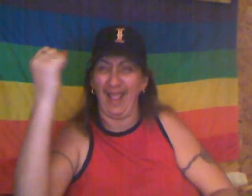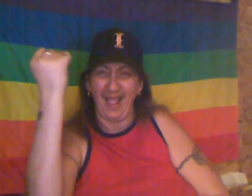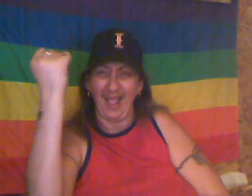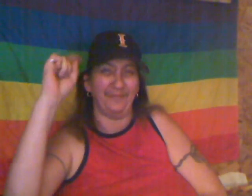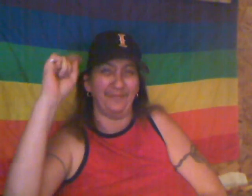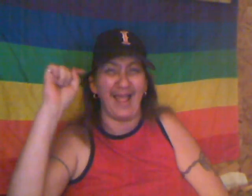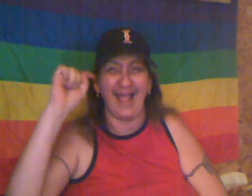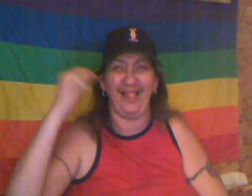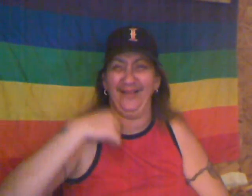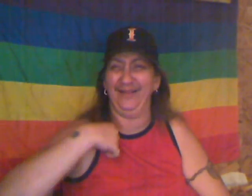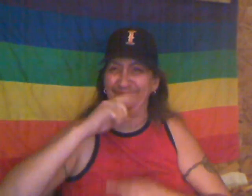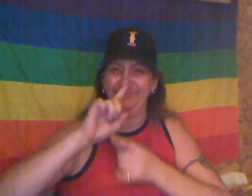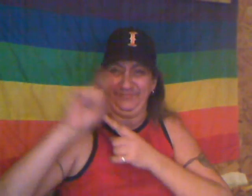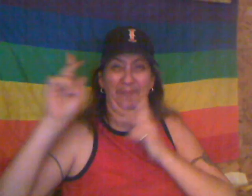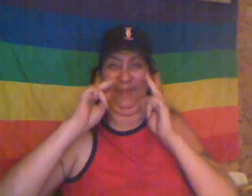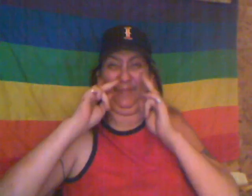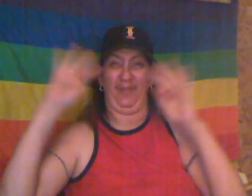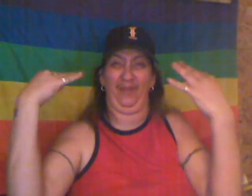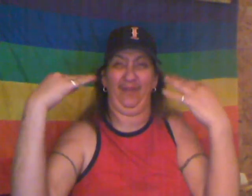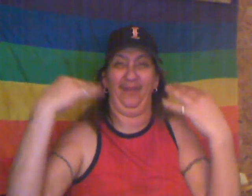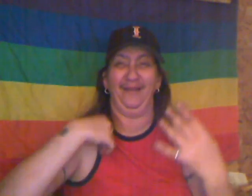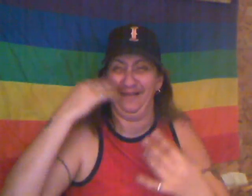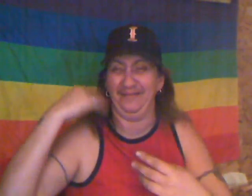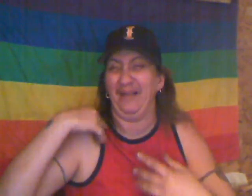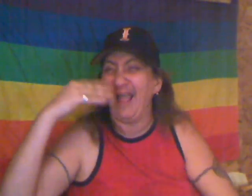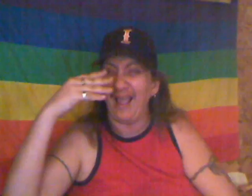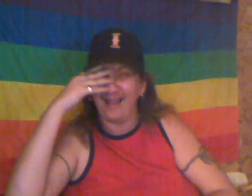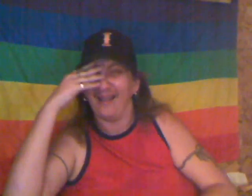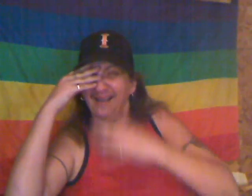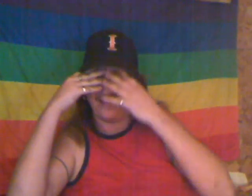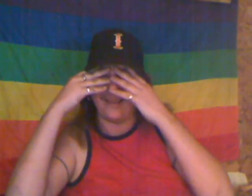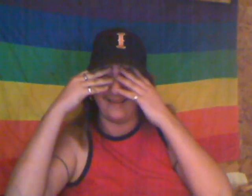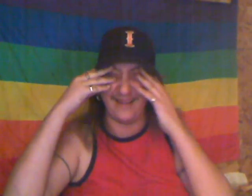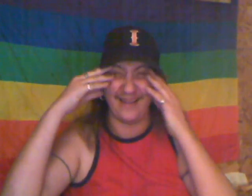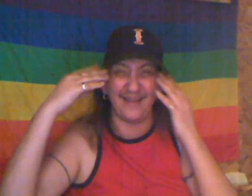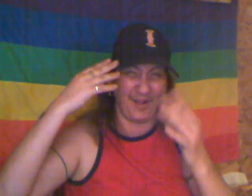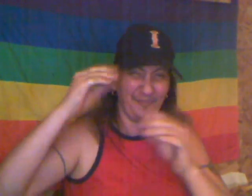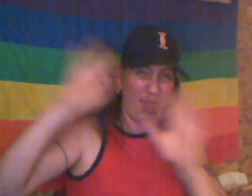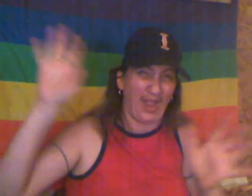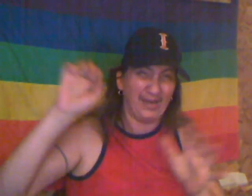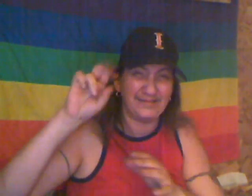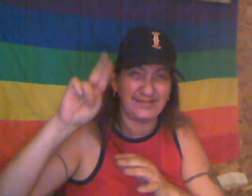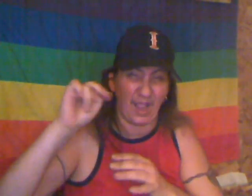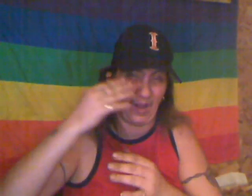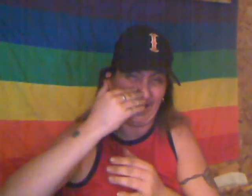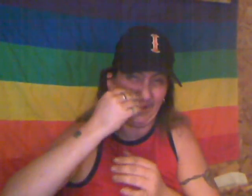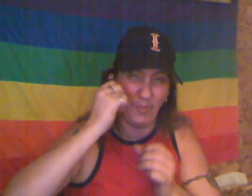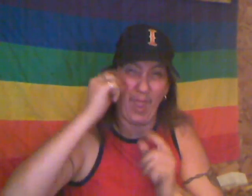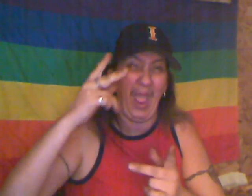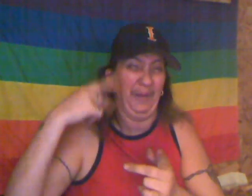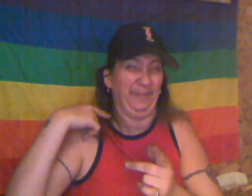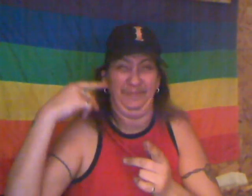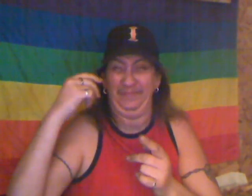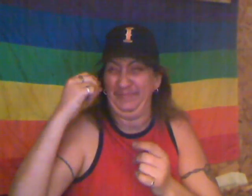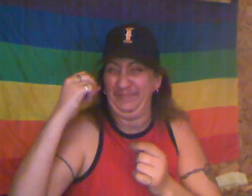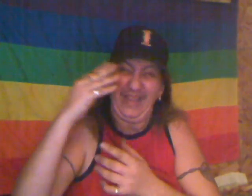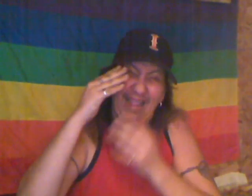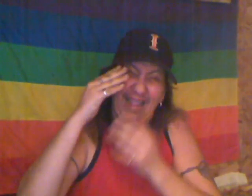to 90% of it winds up going in the ocean. Now, that heats up the water, and when the water heats up, it expands. It actually gets taller.